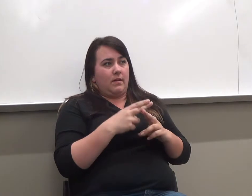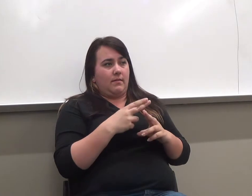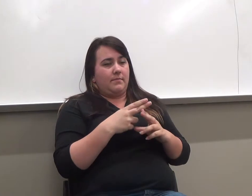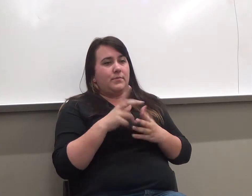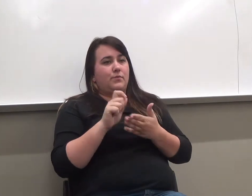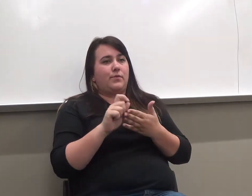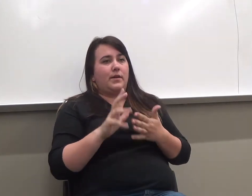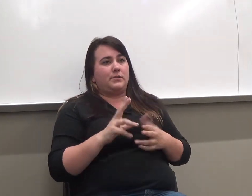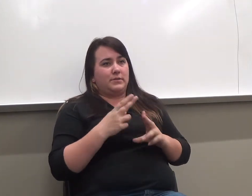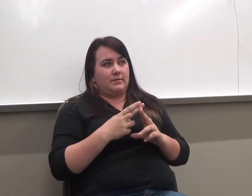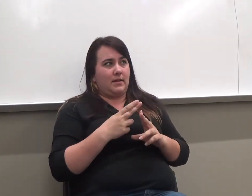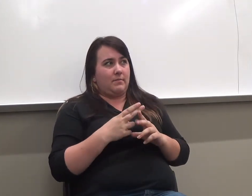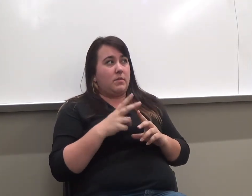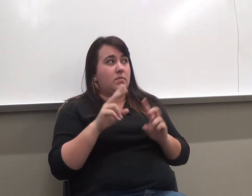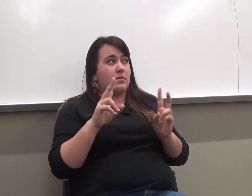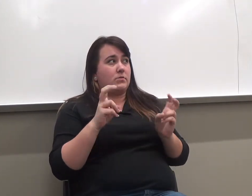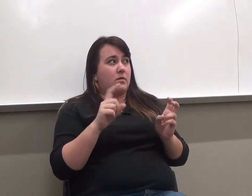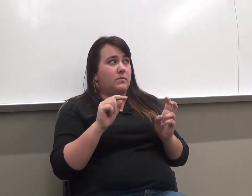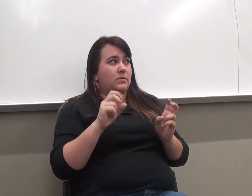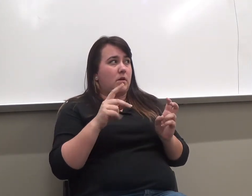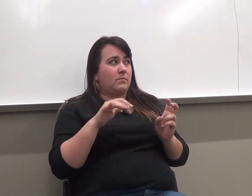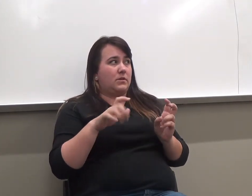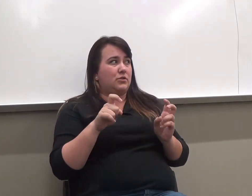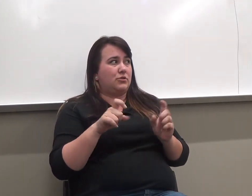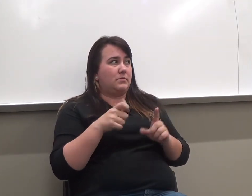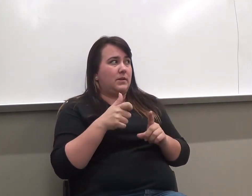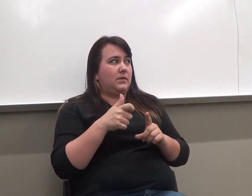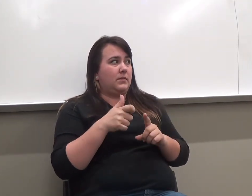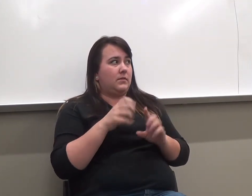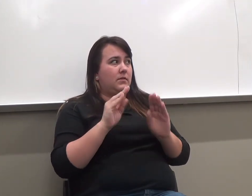Okay, now he needs to do that himself.